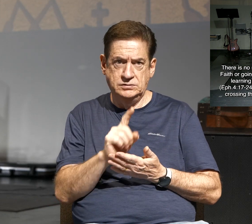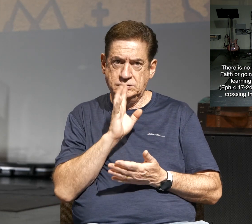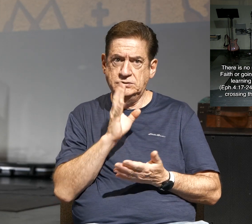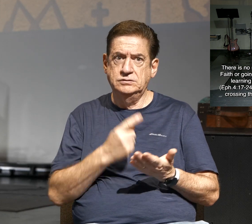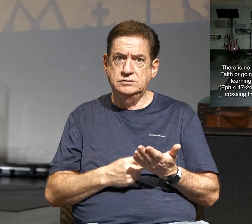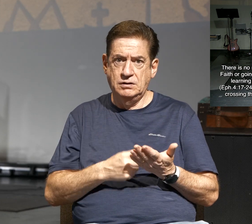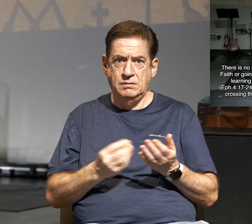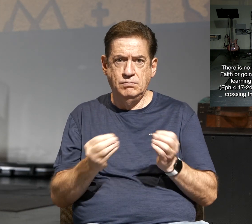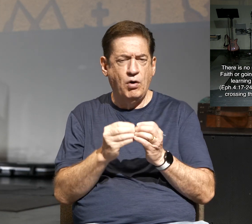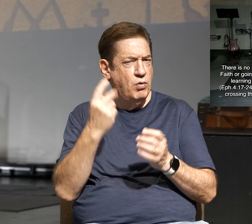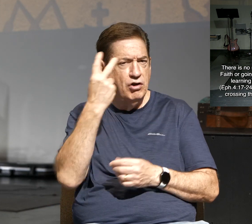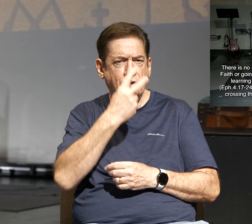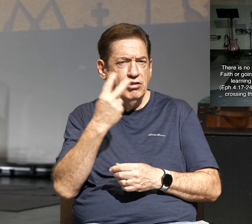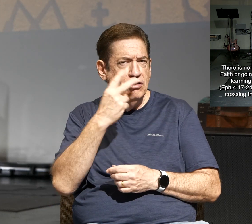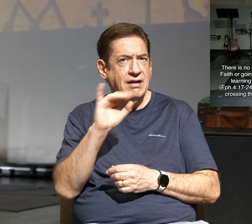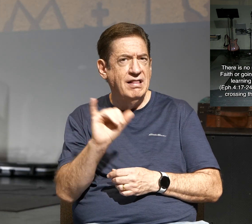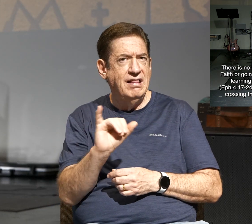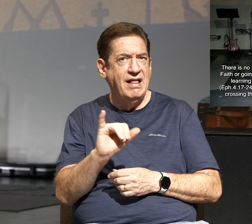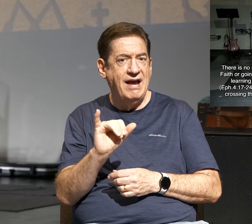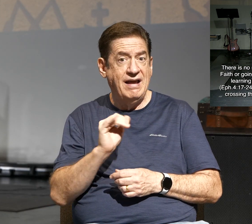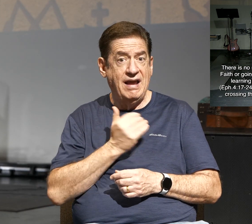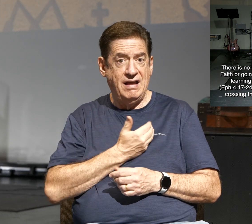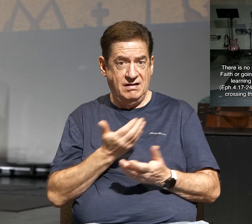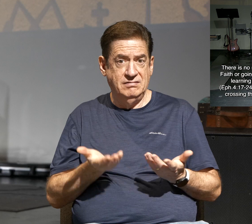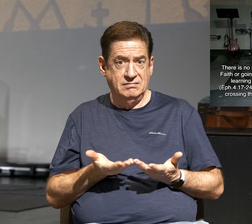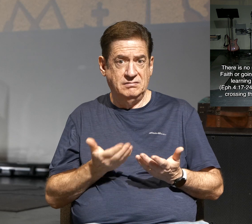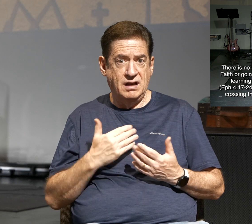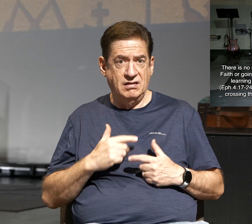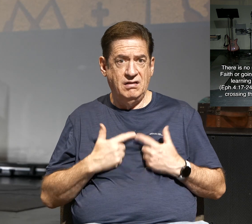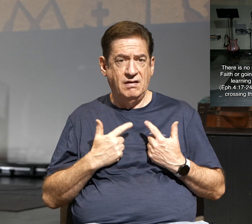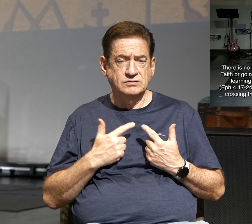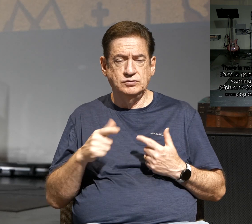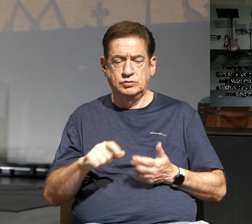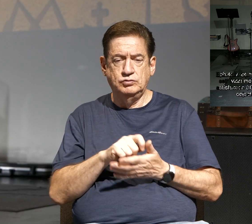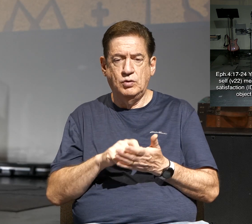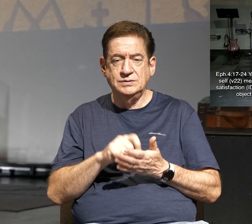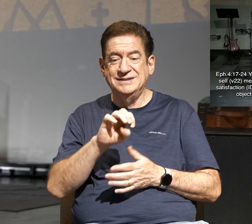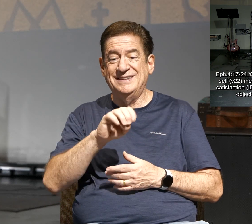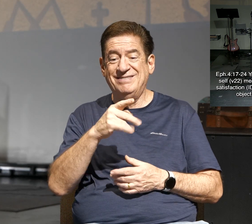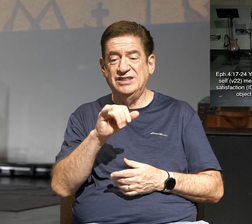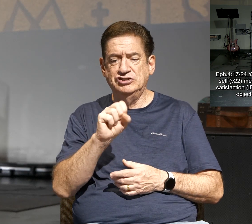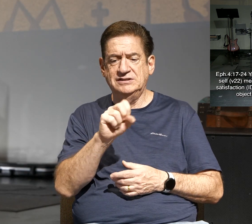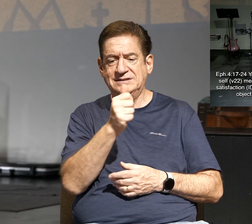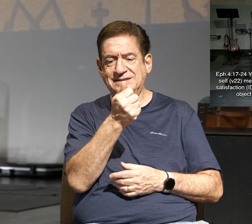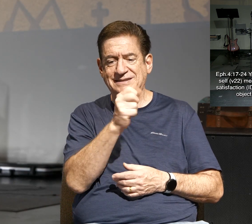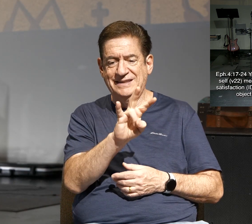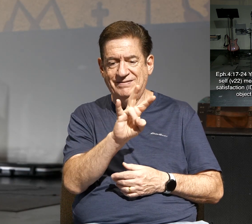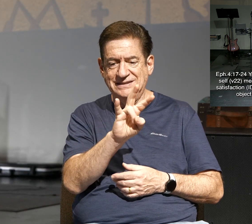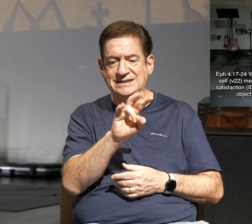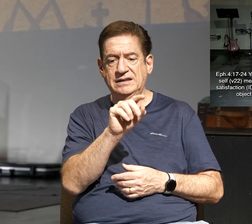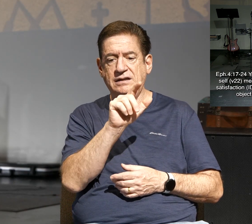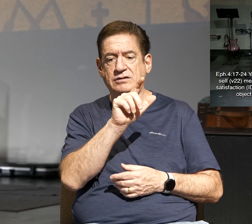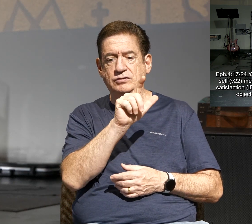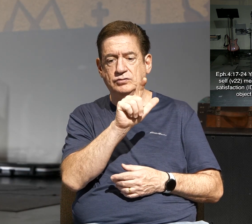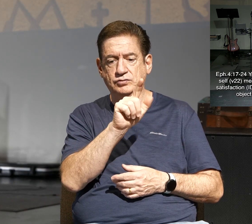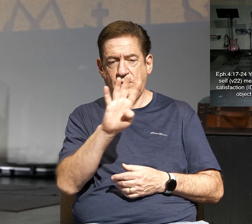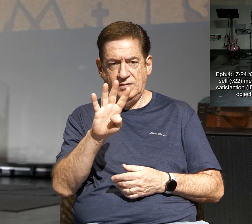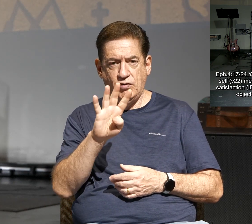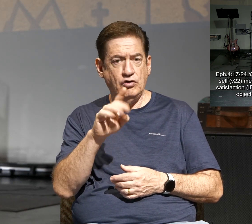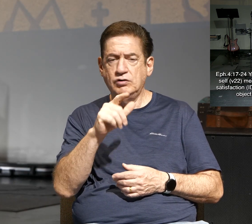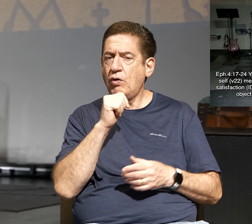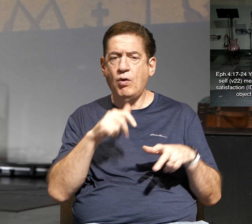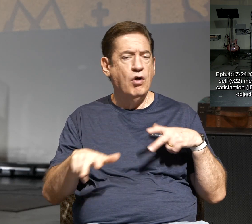about what does that look like in our life. But I've got it right here on your notes. So Ephesians 4, 17 through 24, you must no longer walk as